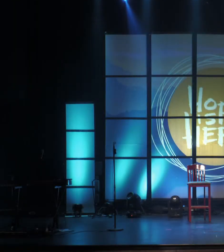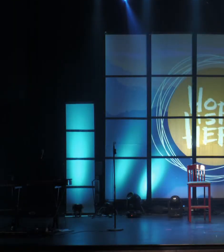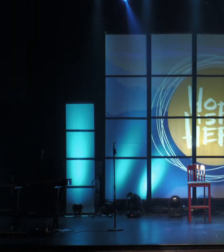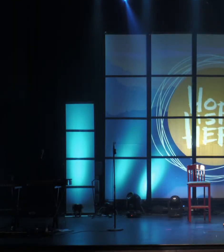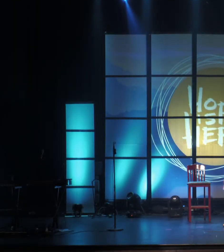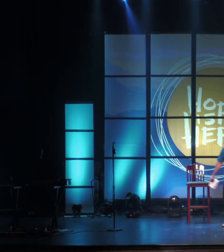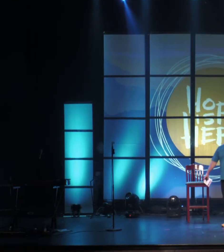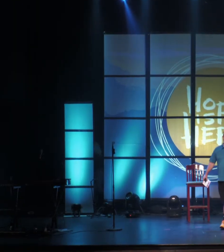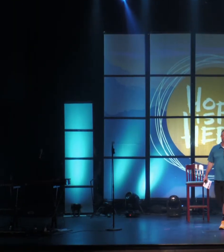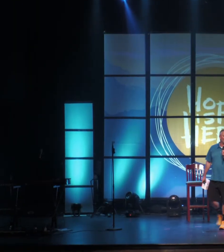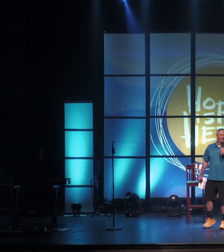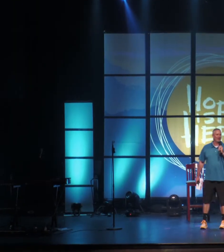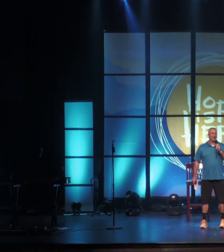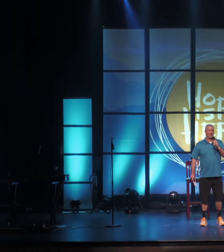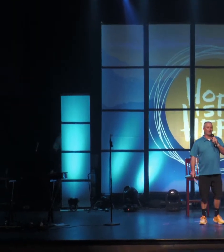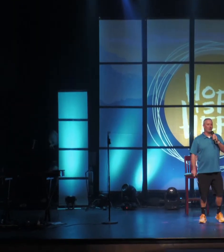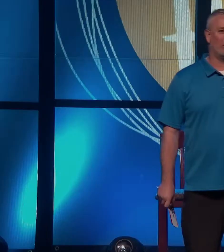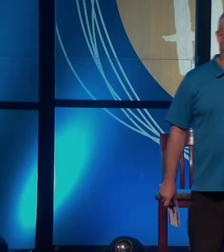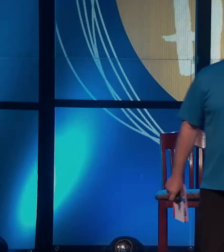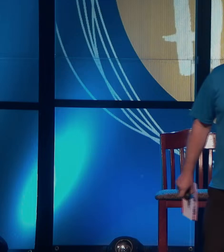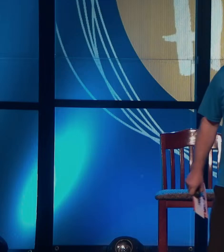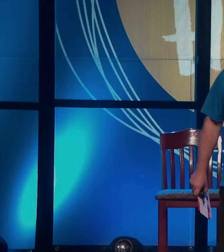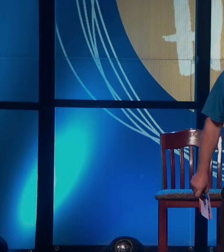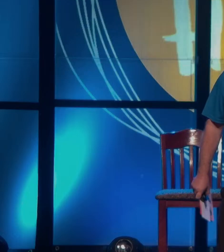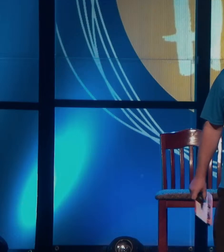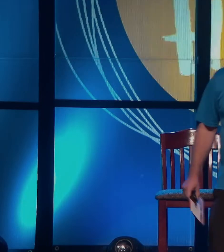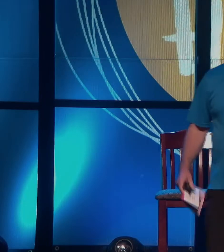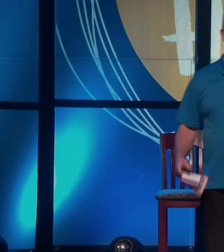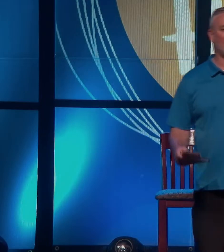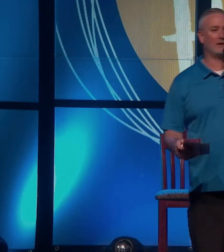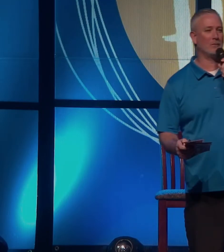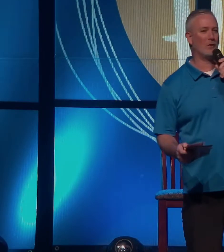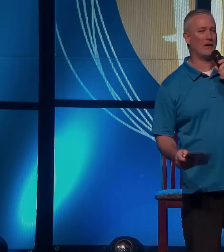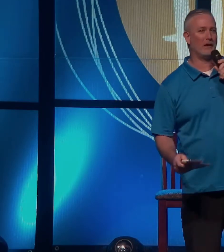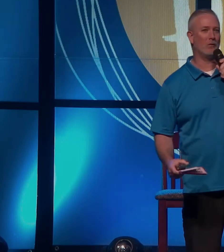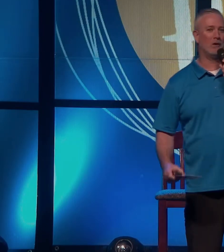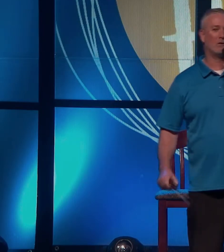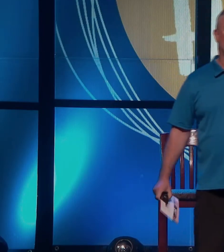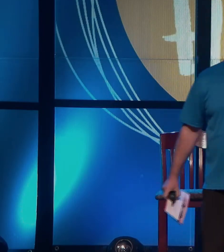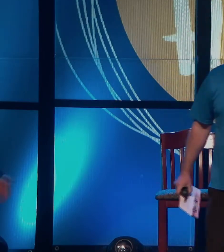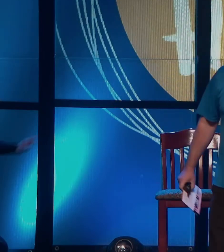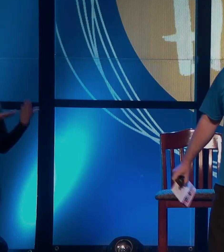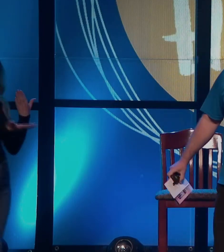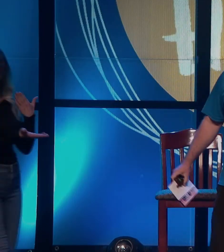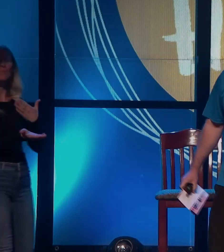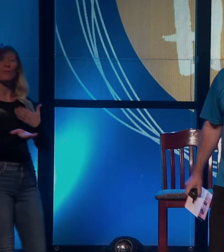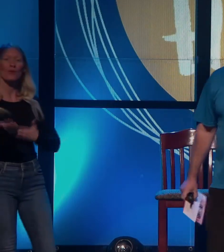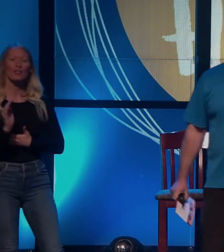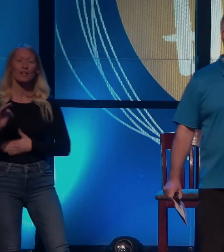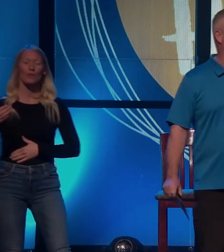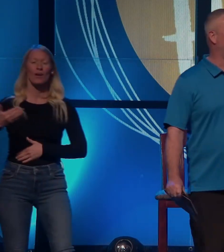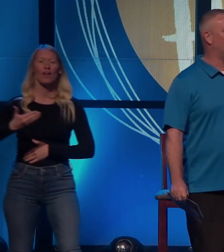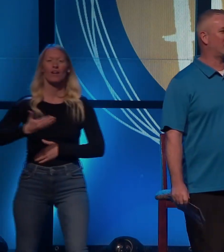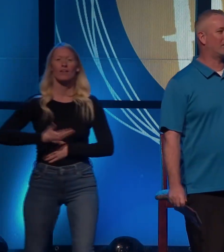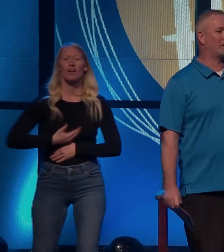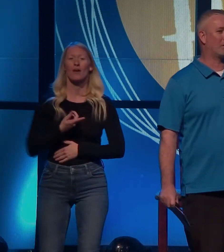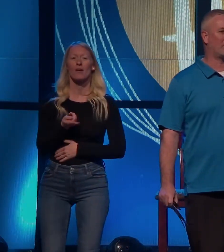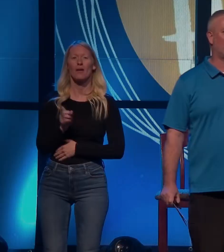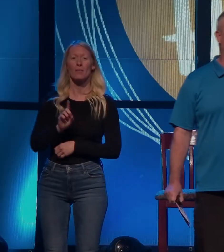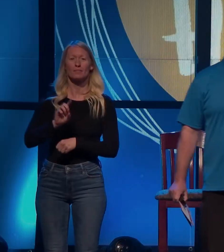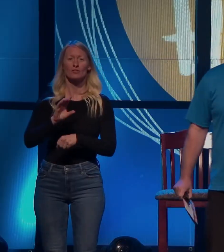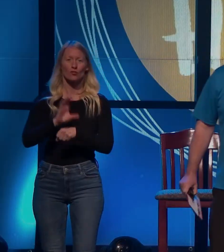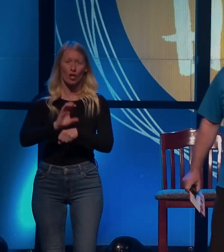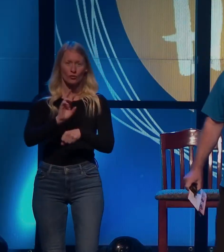Whoops. I don't know if that was me or what happened, but hey, good morning. Welcome to Crossroads. My name is